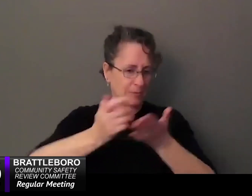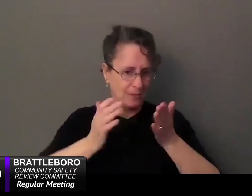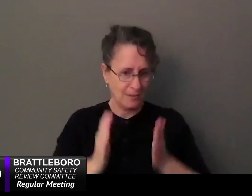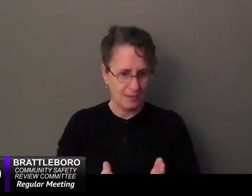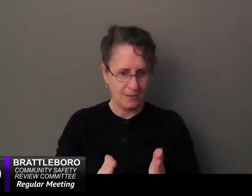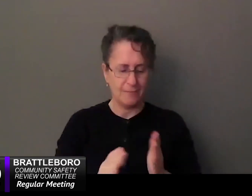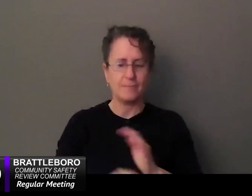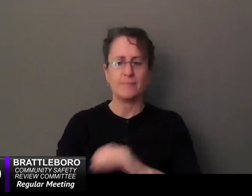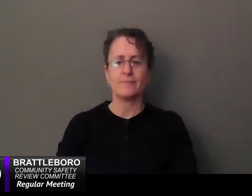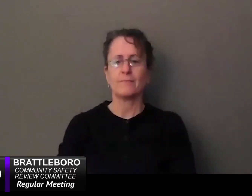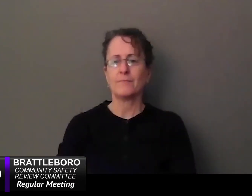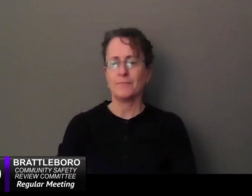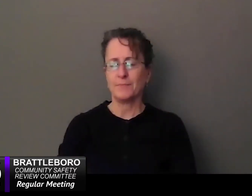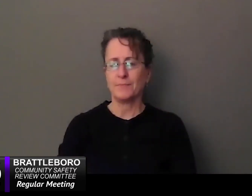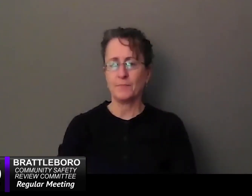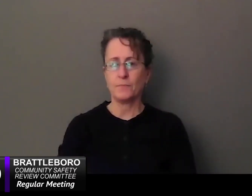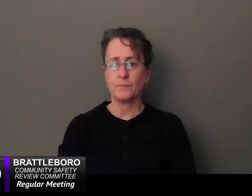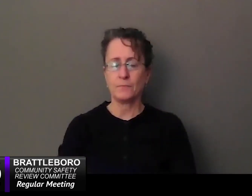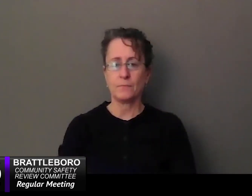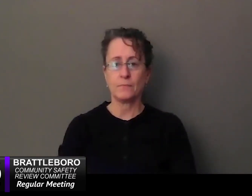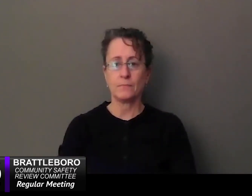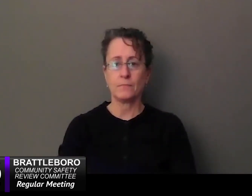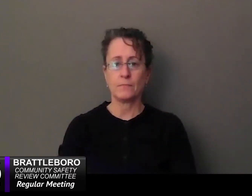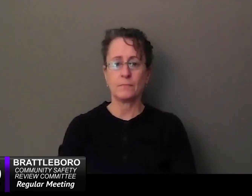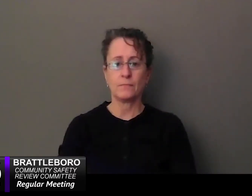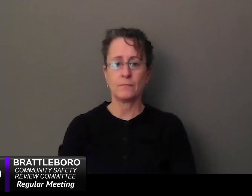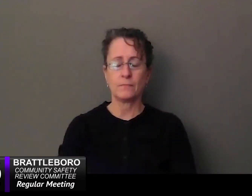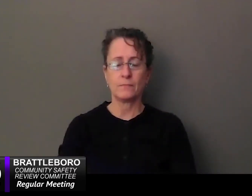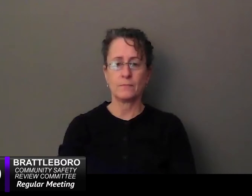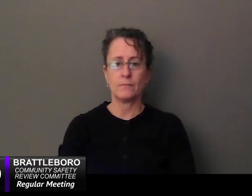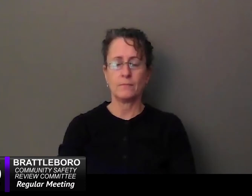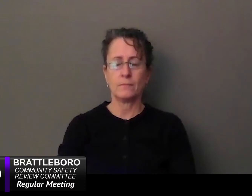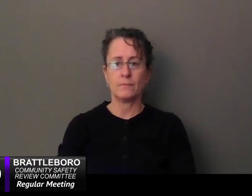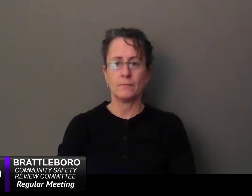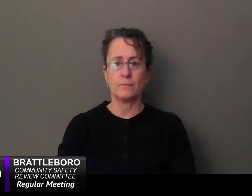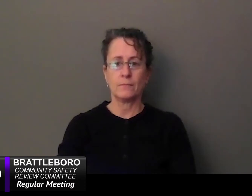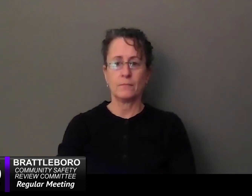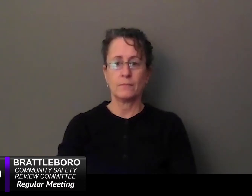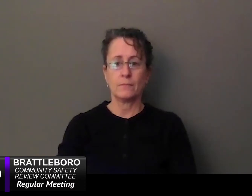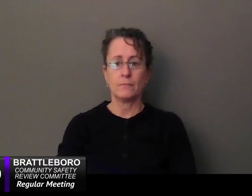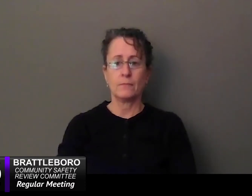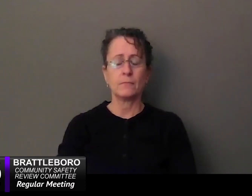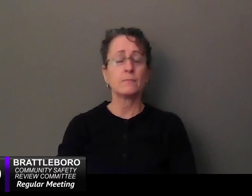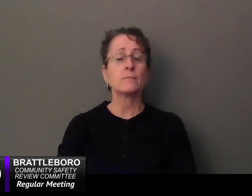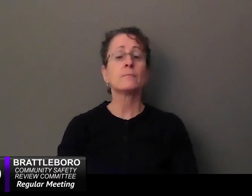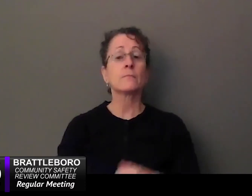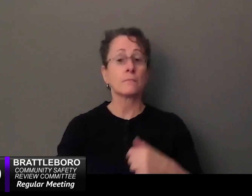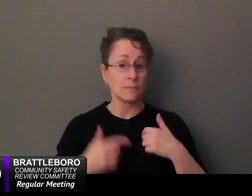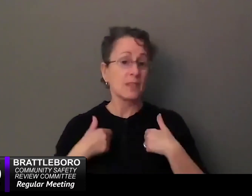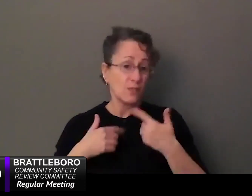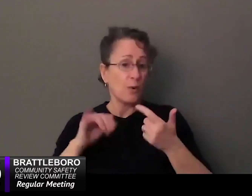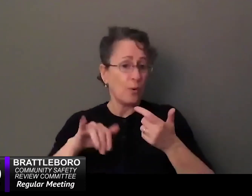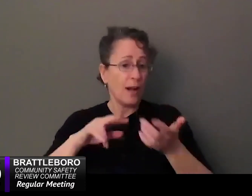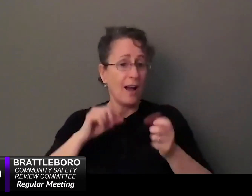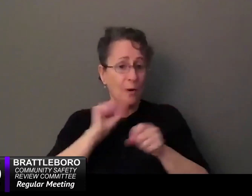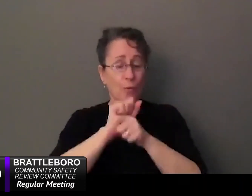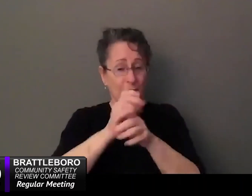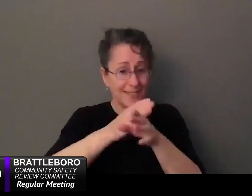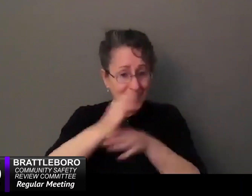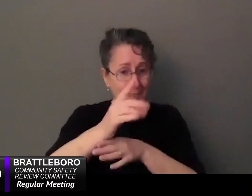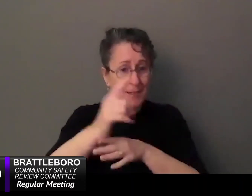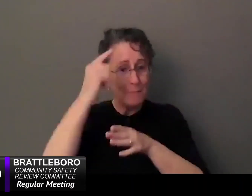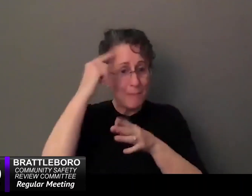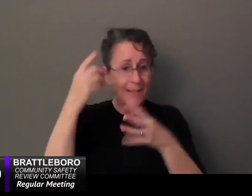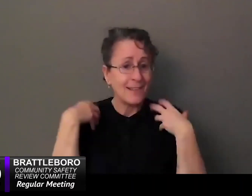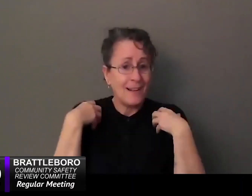And let's see, I mean, I think that my connection to the mental health field and my experience in that